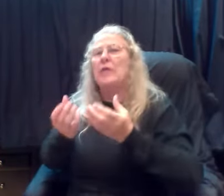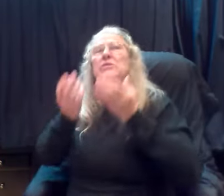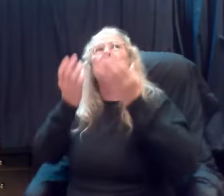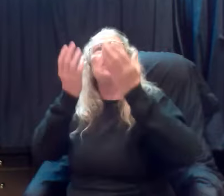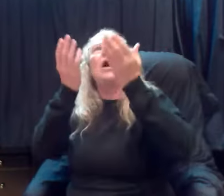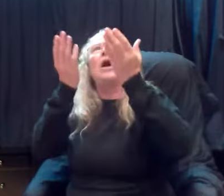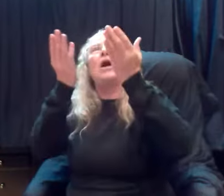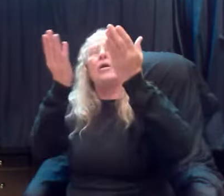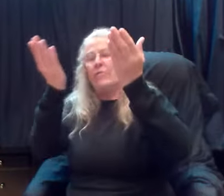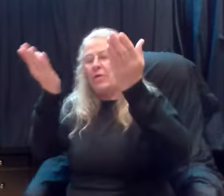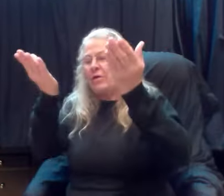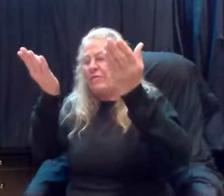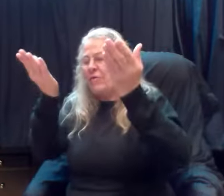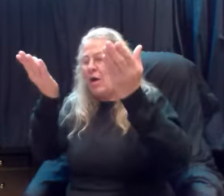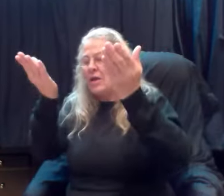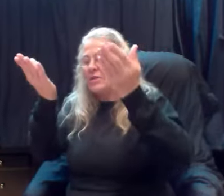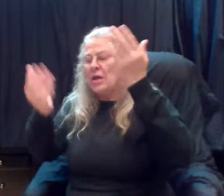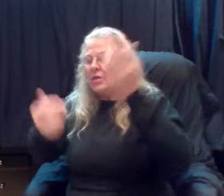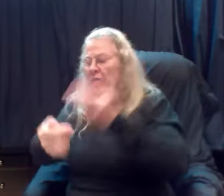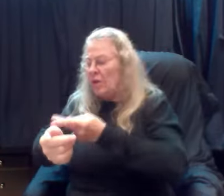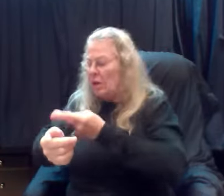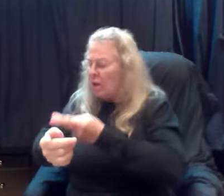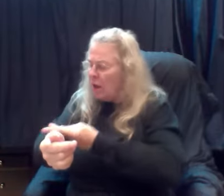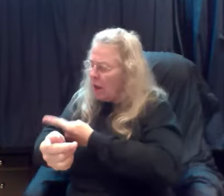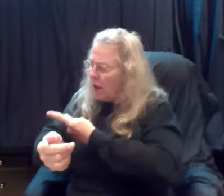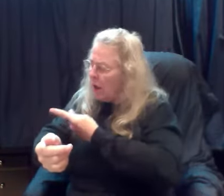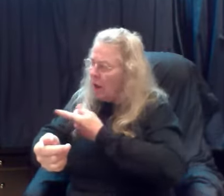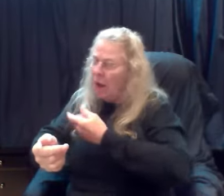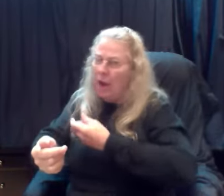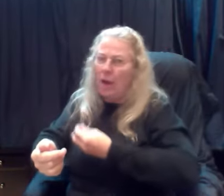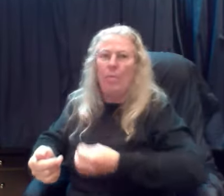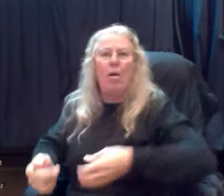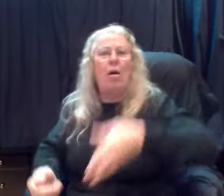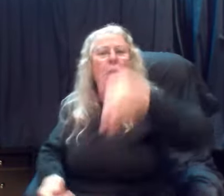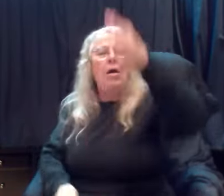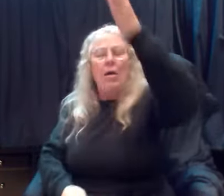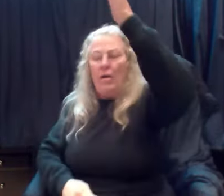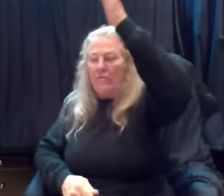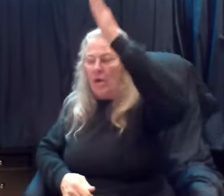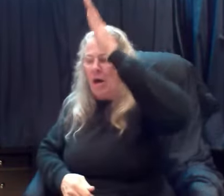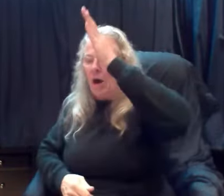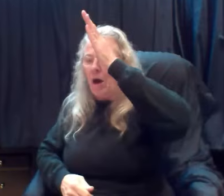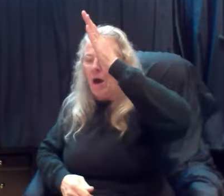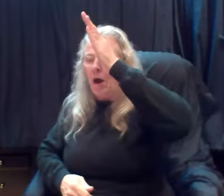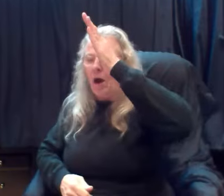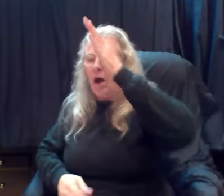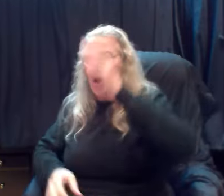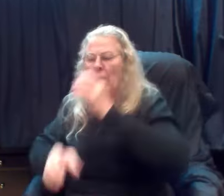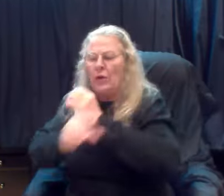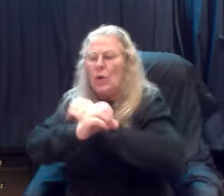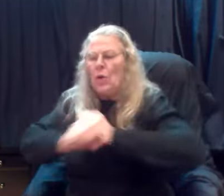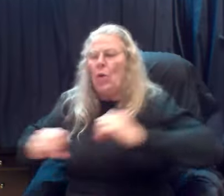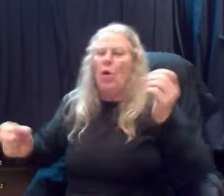sacrificed the Lamb of God. Oh,